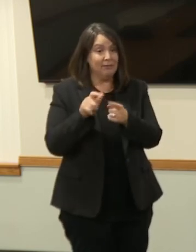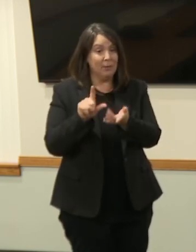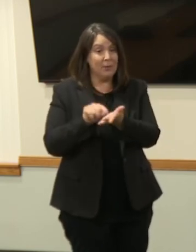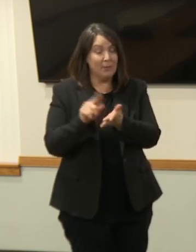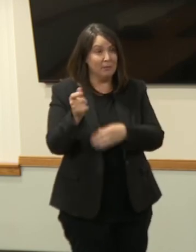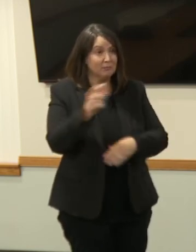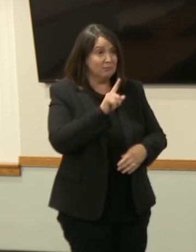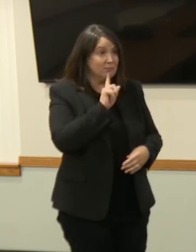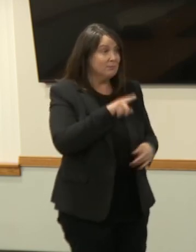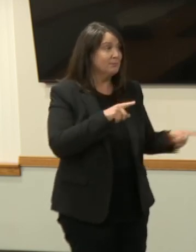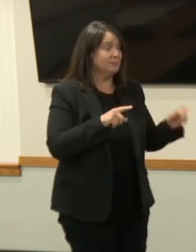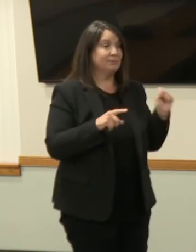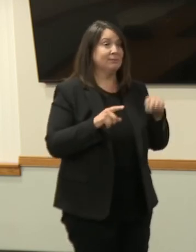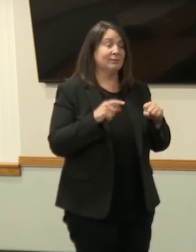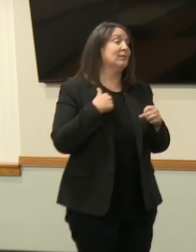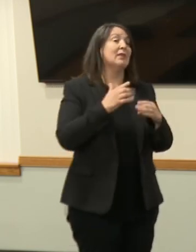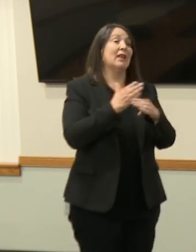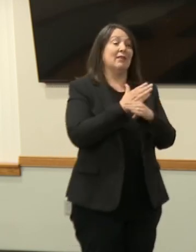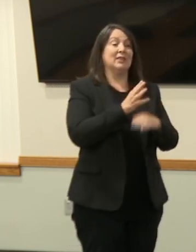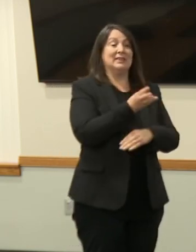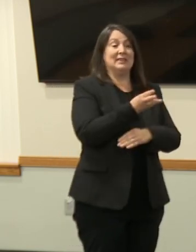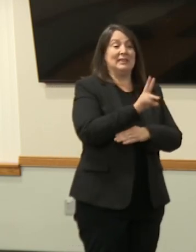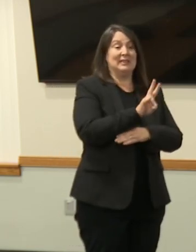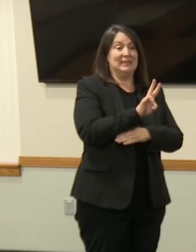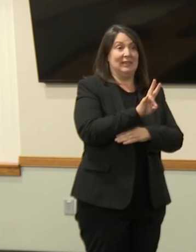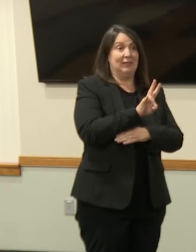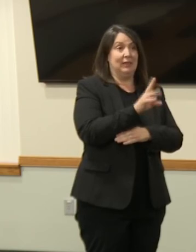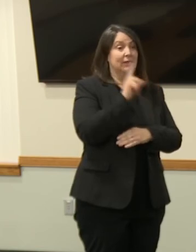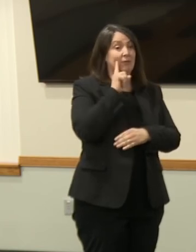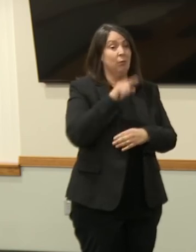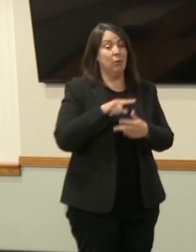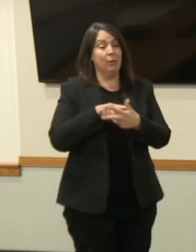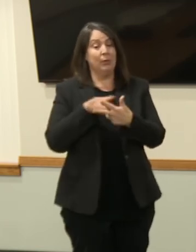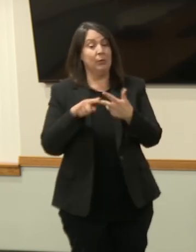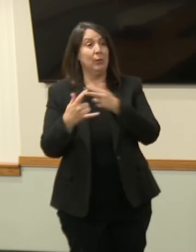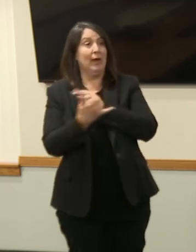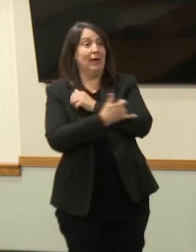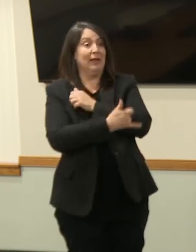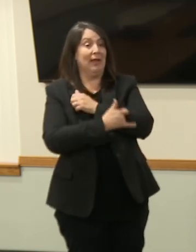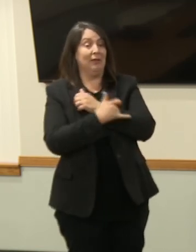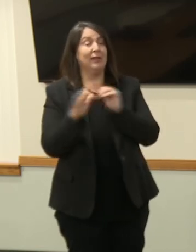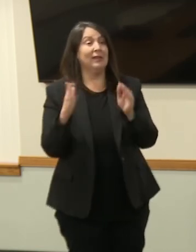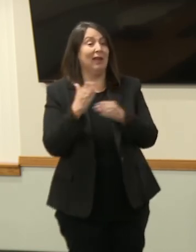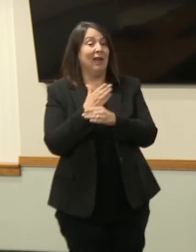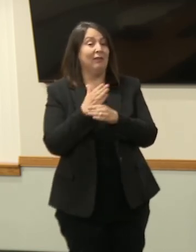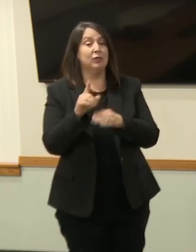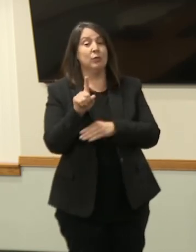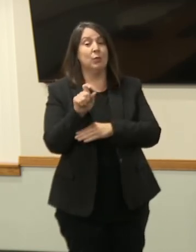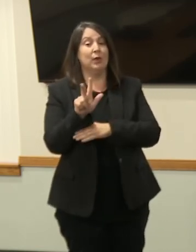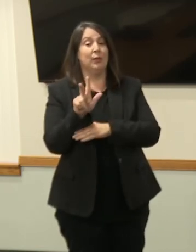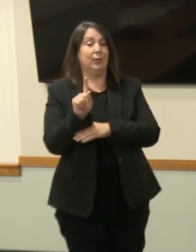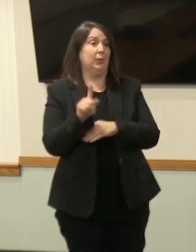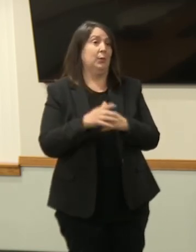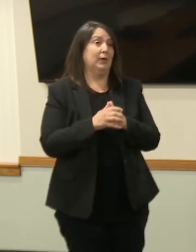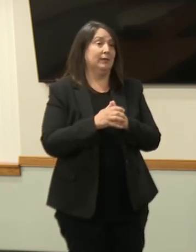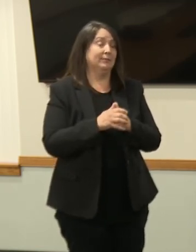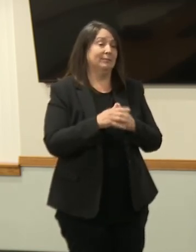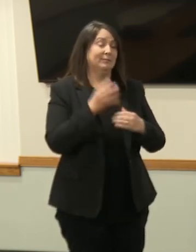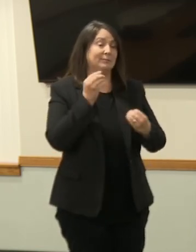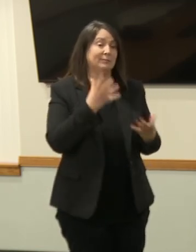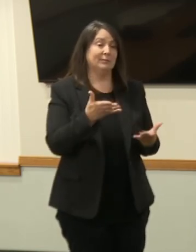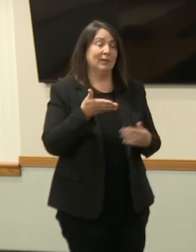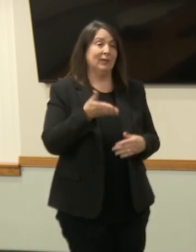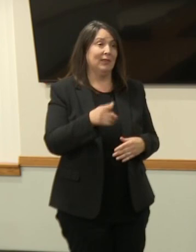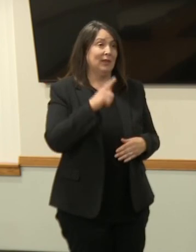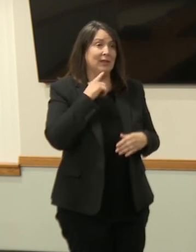is now 67 for Peoria County, and for the Tri-County is 131. It's safe to say that there's a